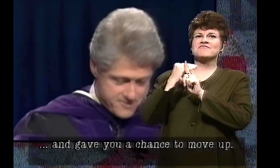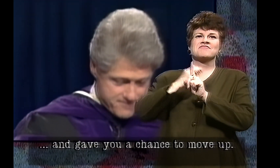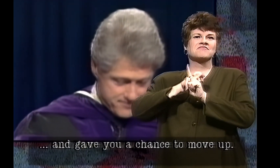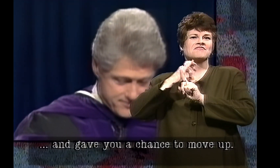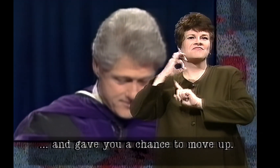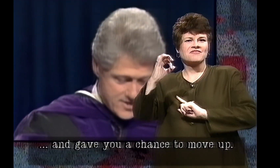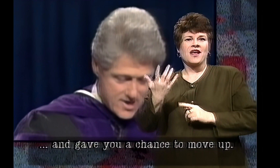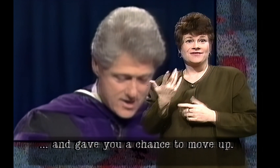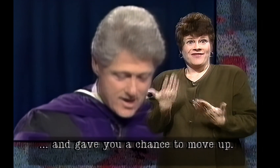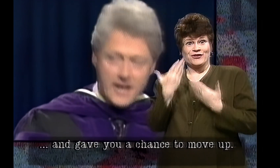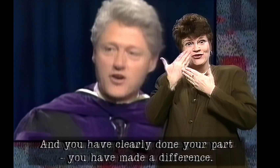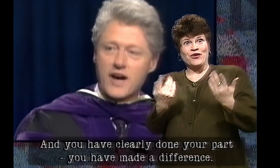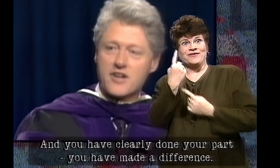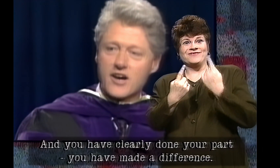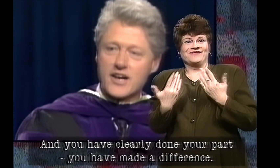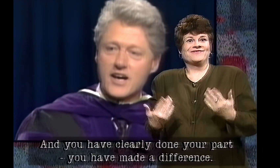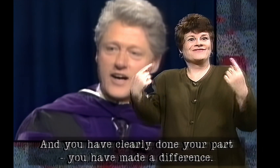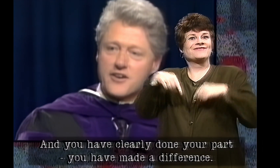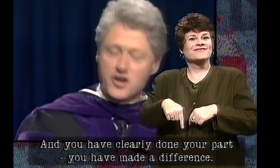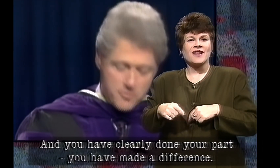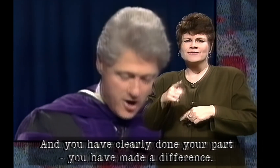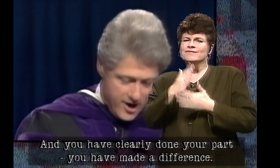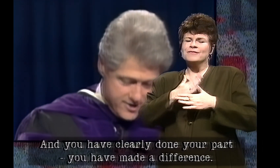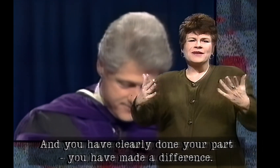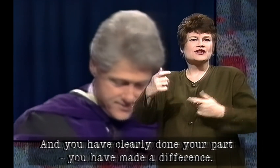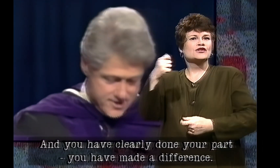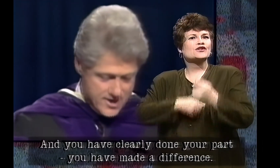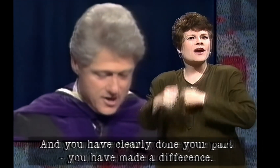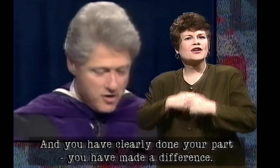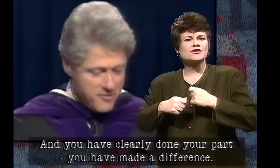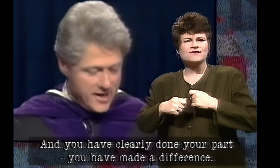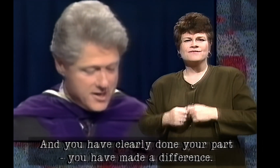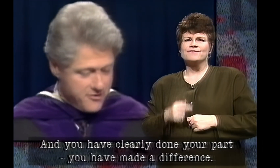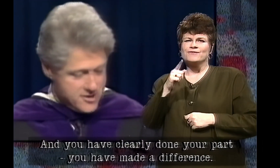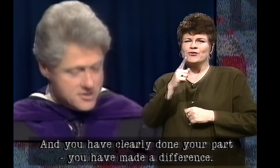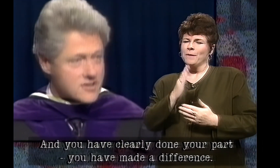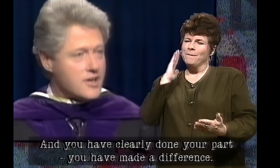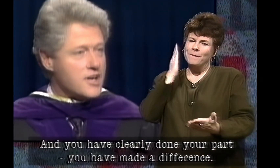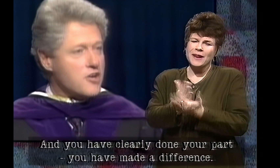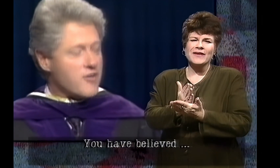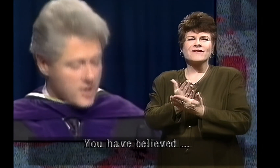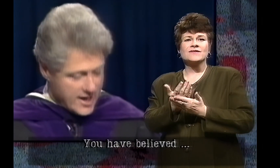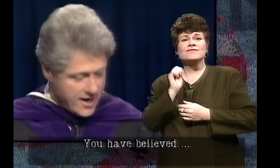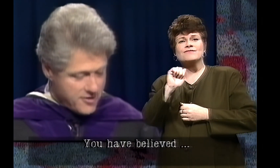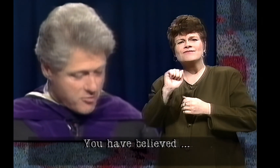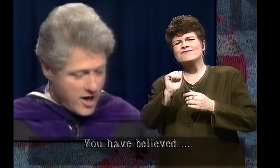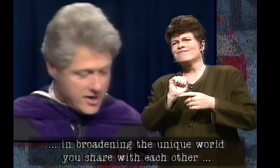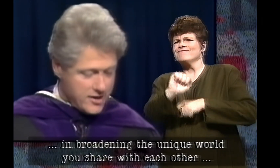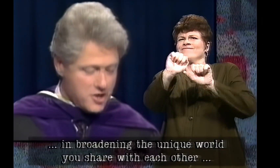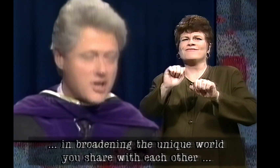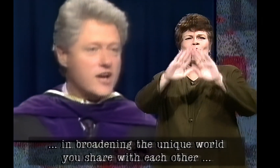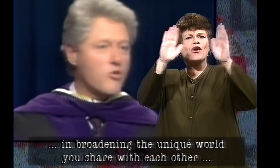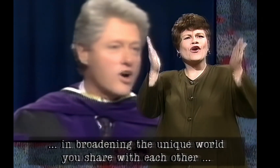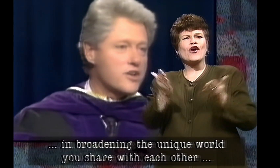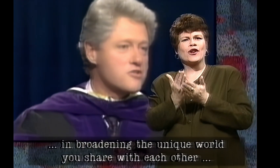up. And you have clearly done your part. You have made a difference. You have believed in broadening